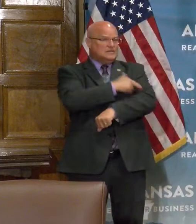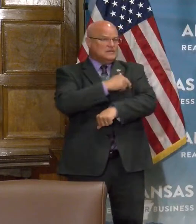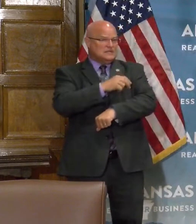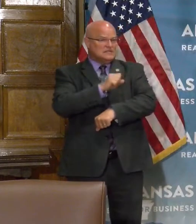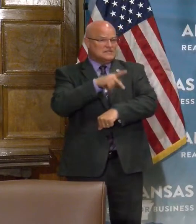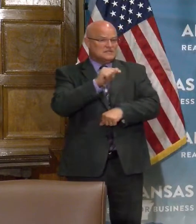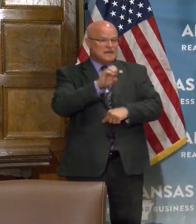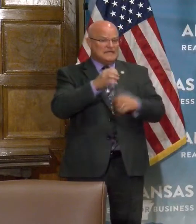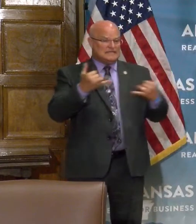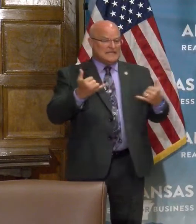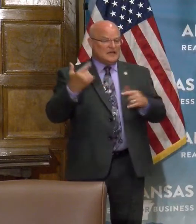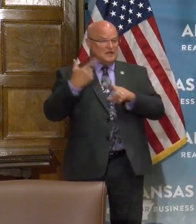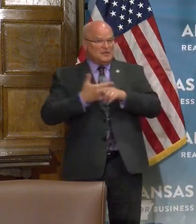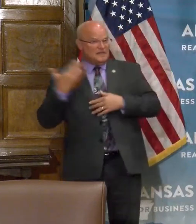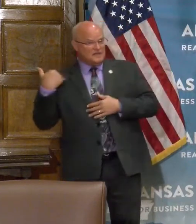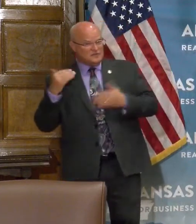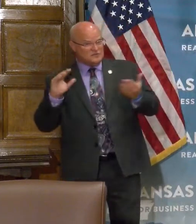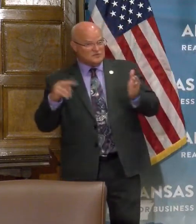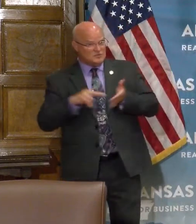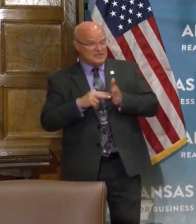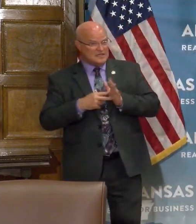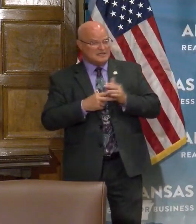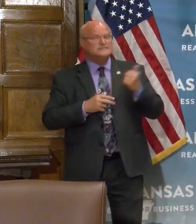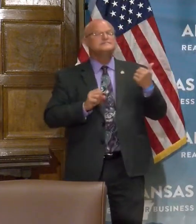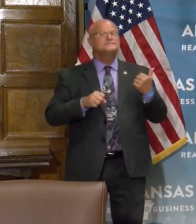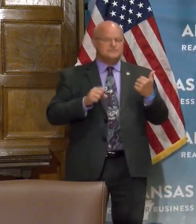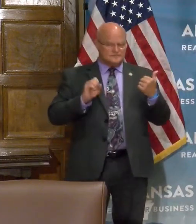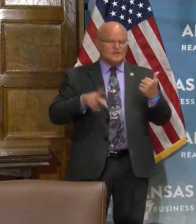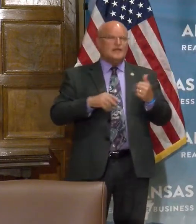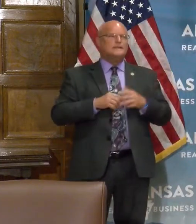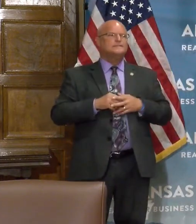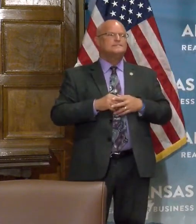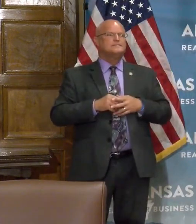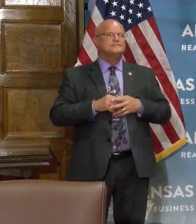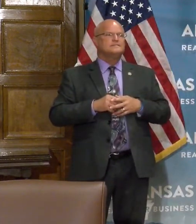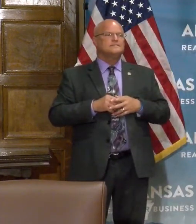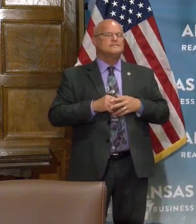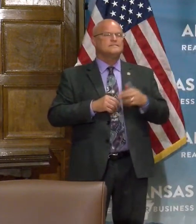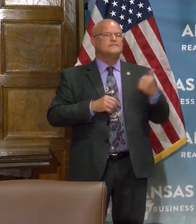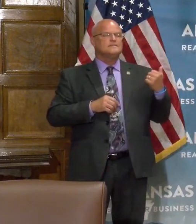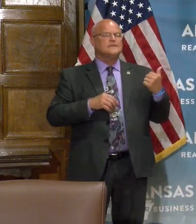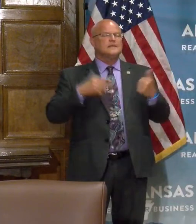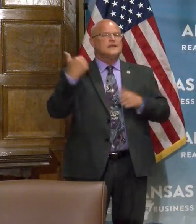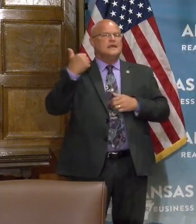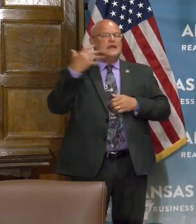space now versus a month or so ago? Yes. Okay.